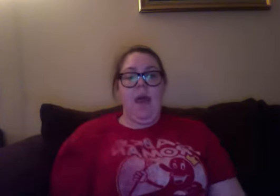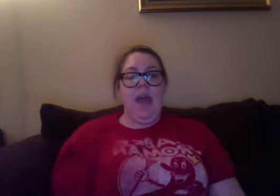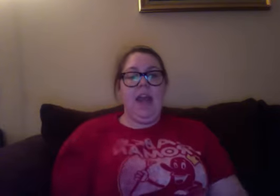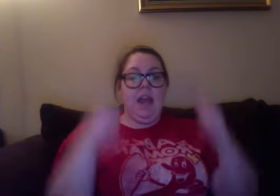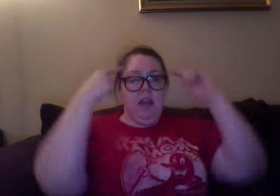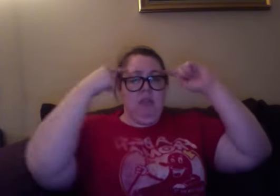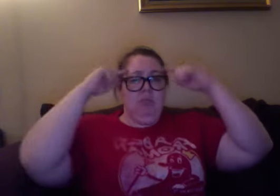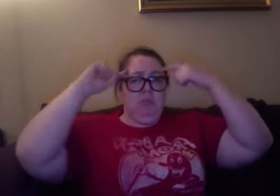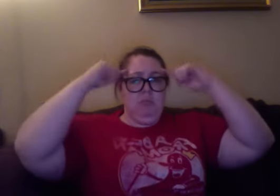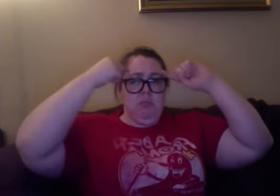headache,